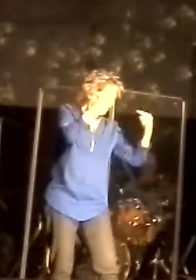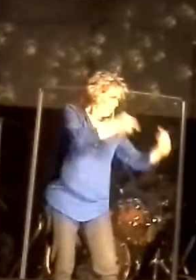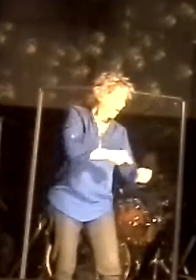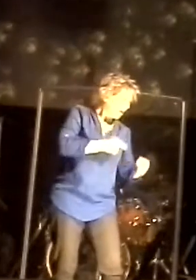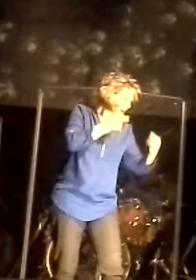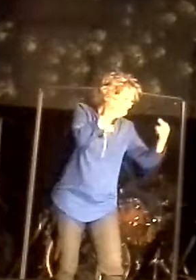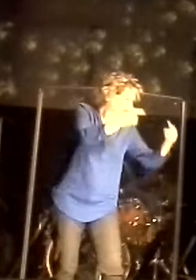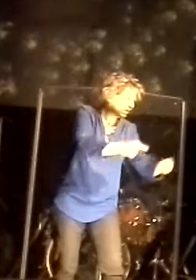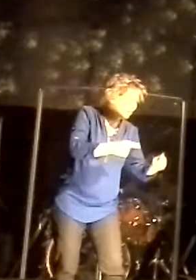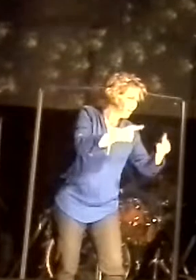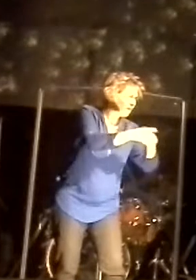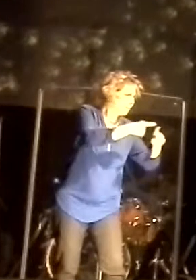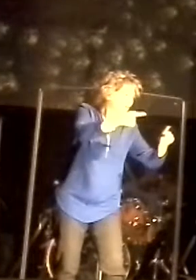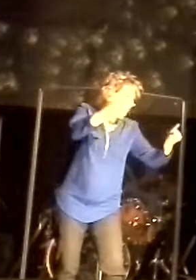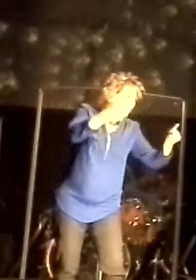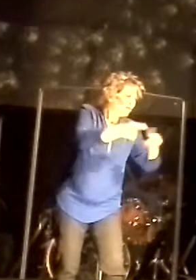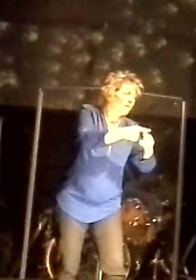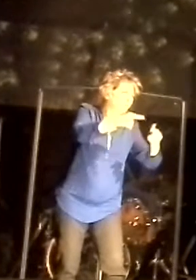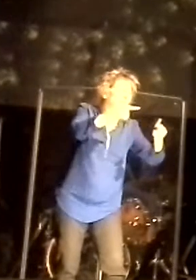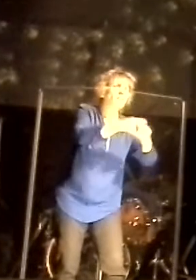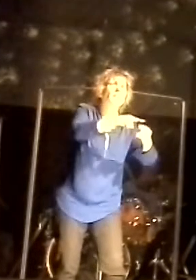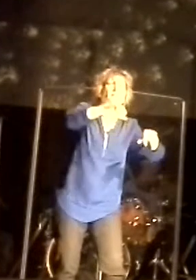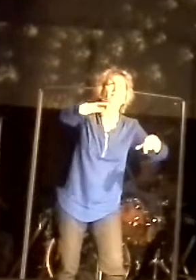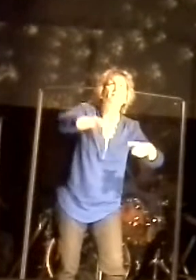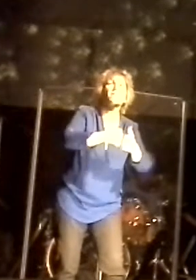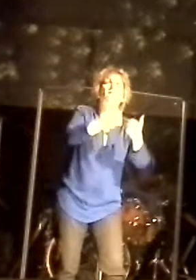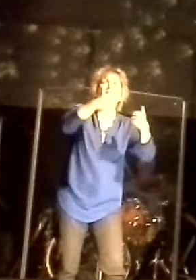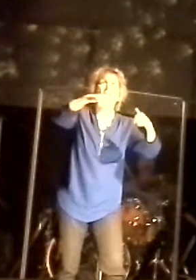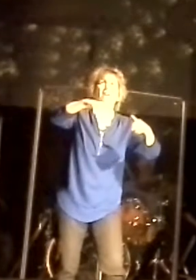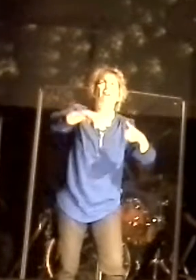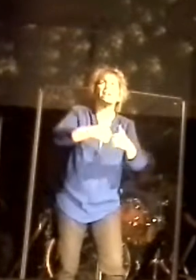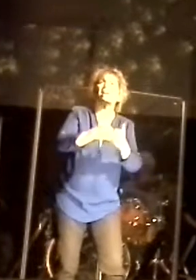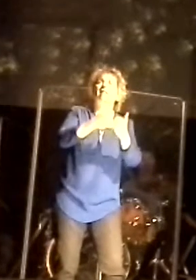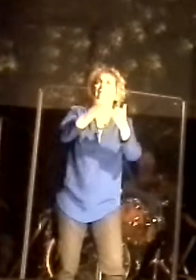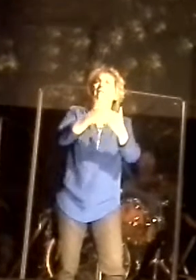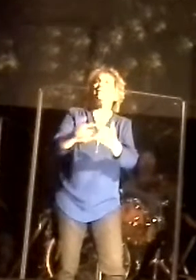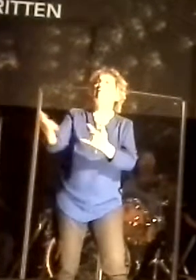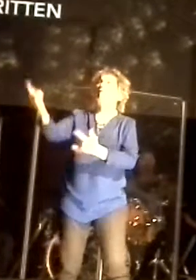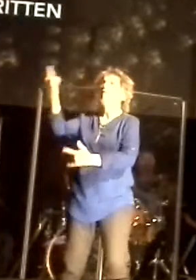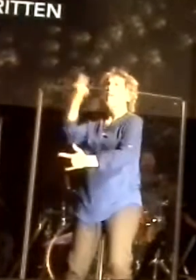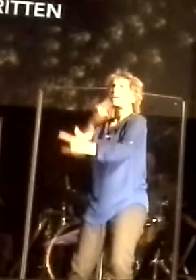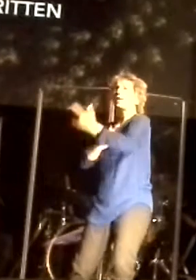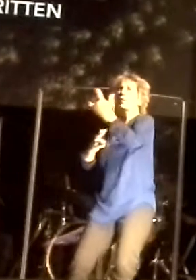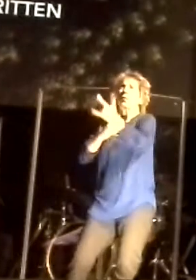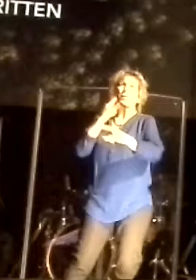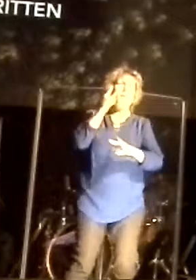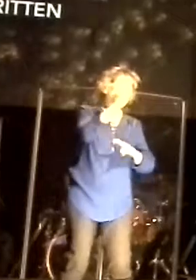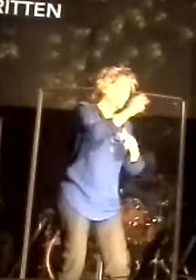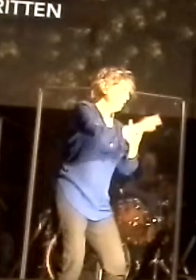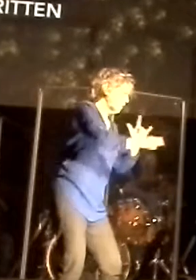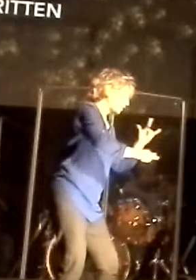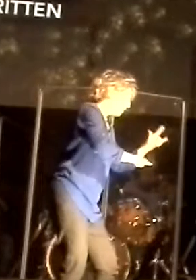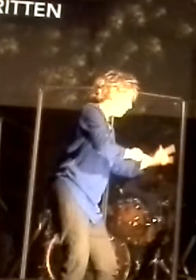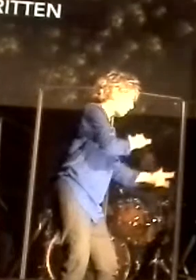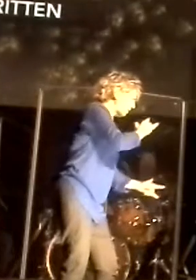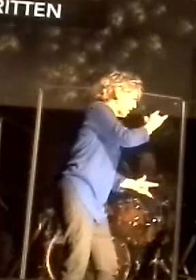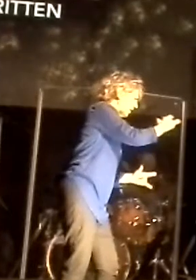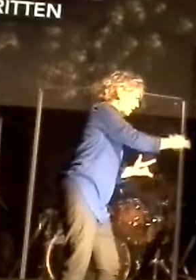Then through the darkness, your loving kindness tore through